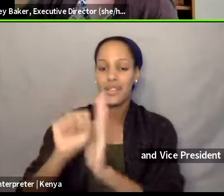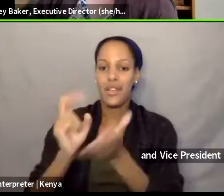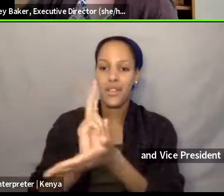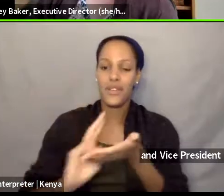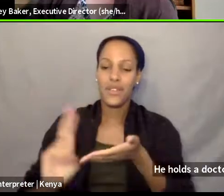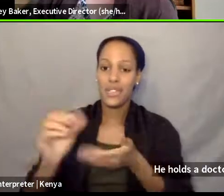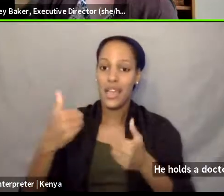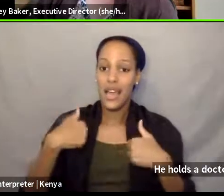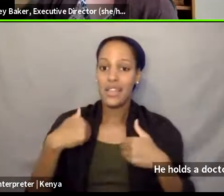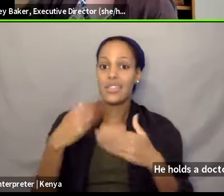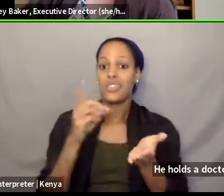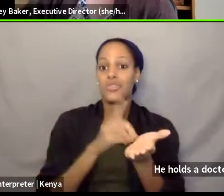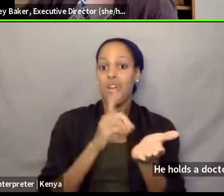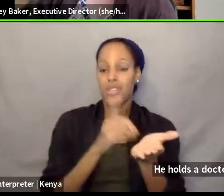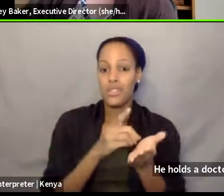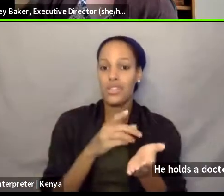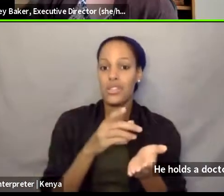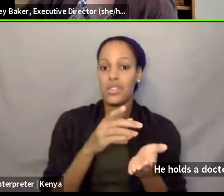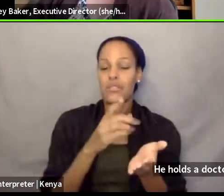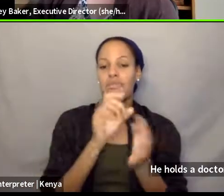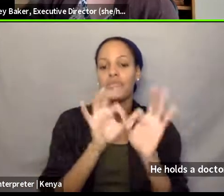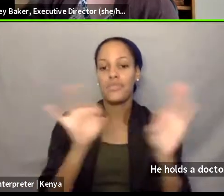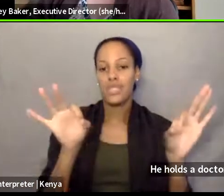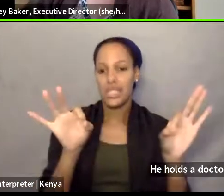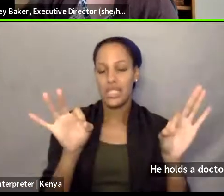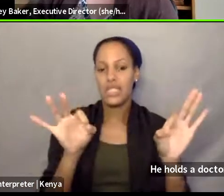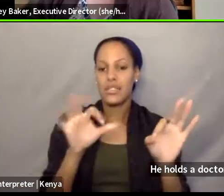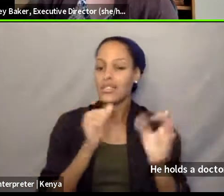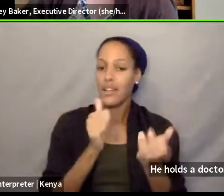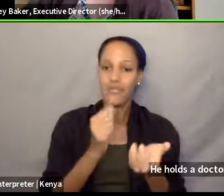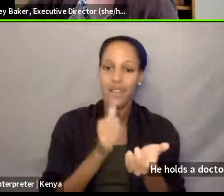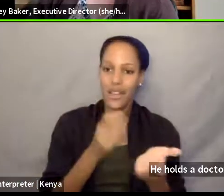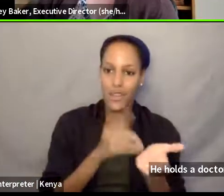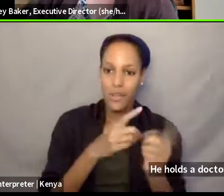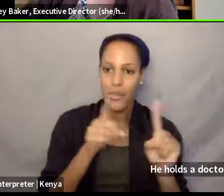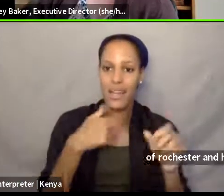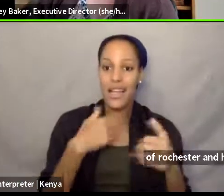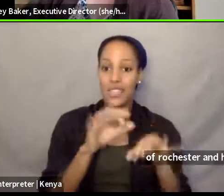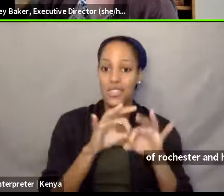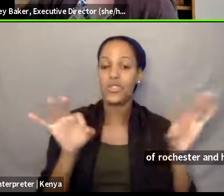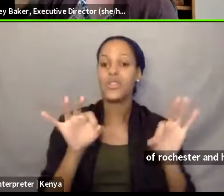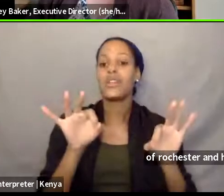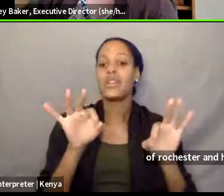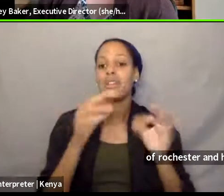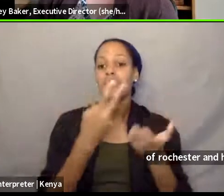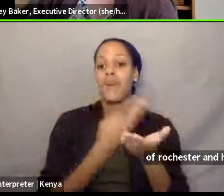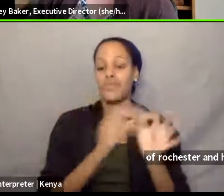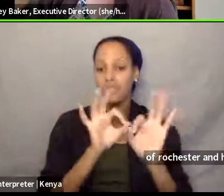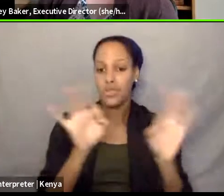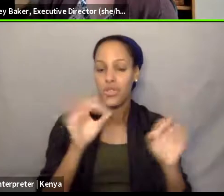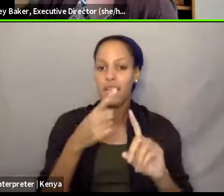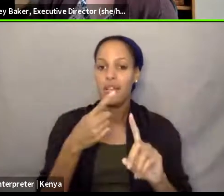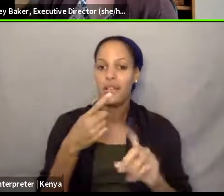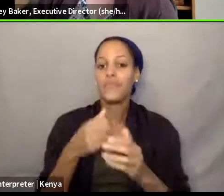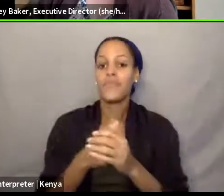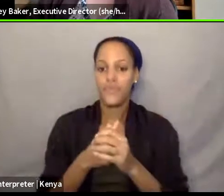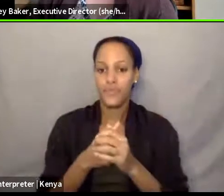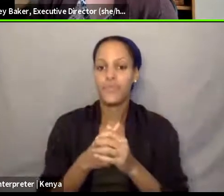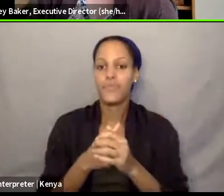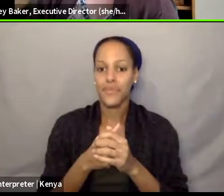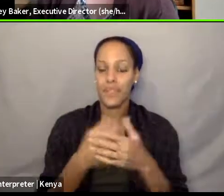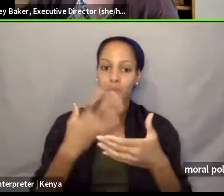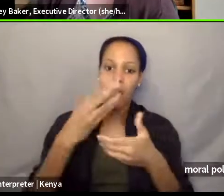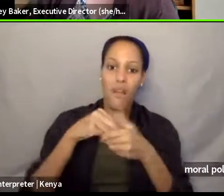from the University of Rochester and has taught undergraduate and graduate courses in moral, political, and legal philosophy for